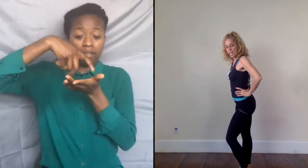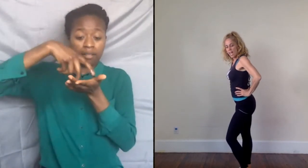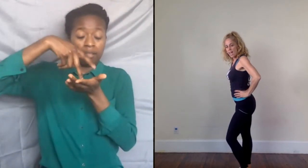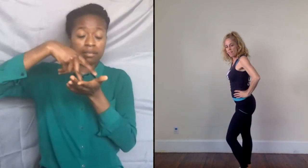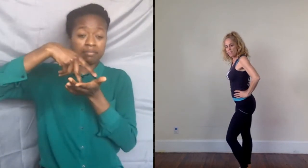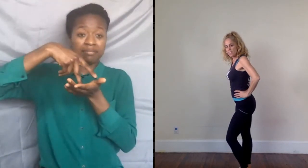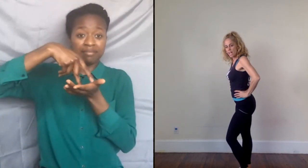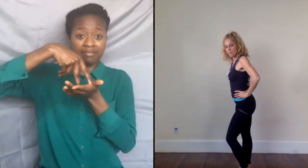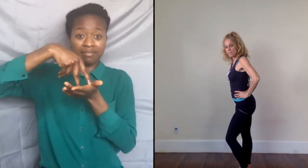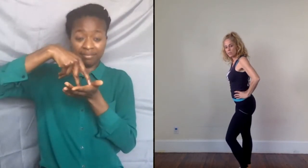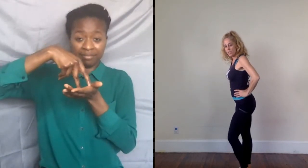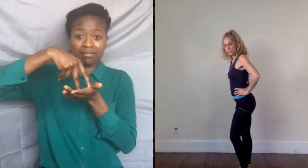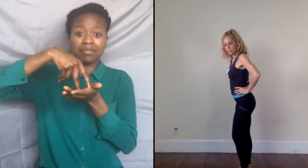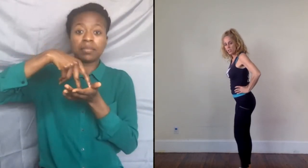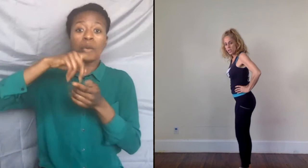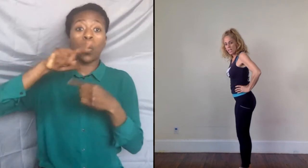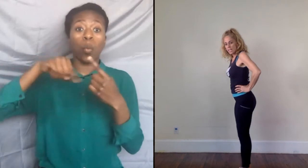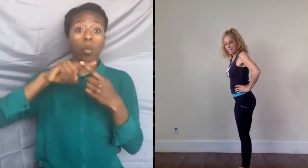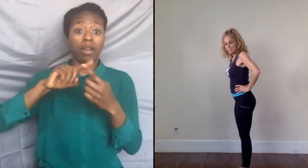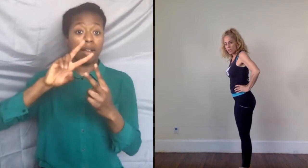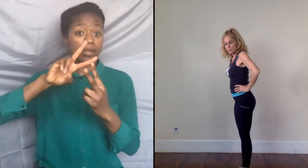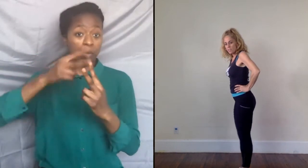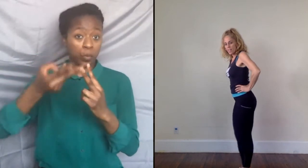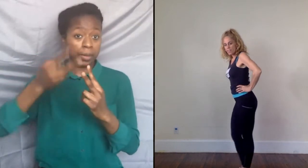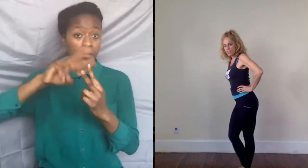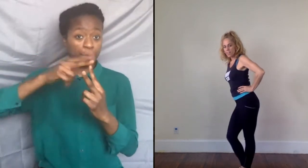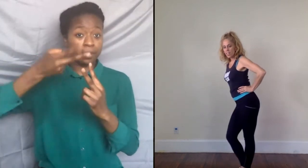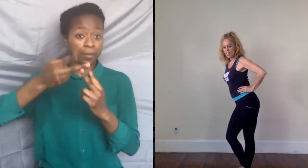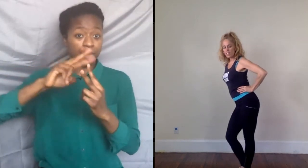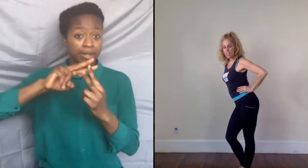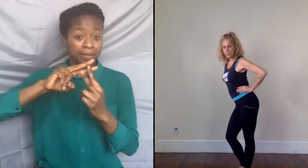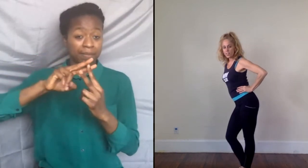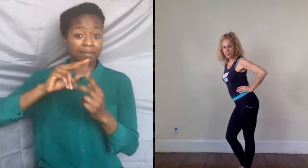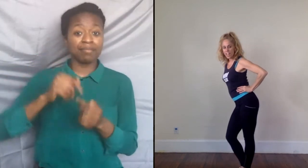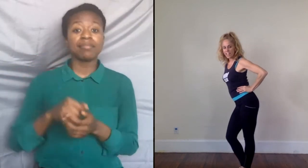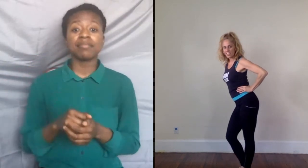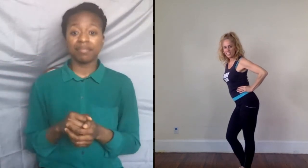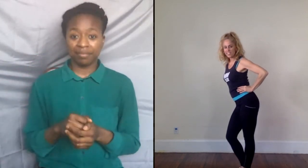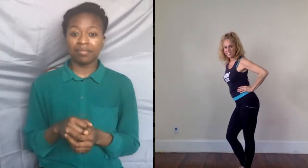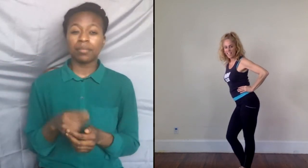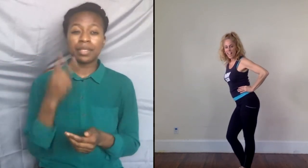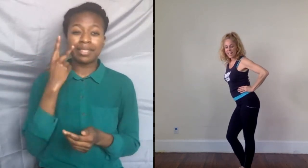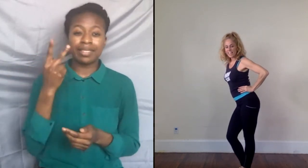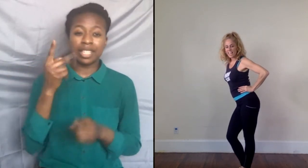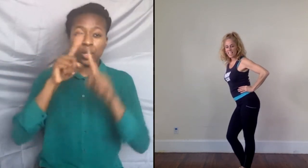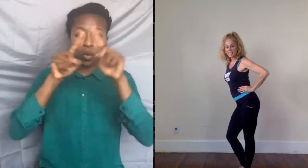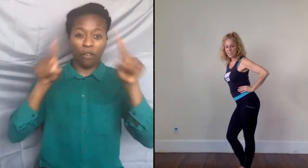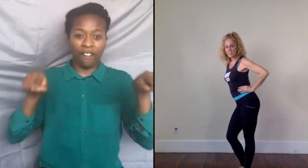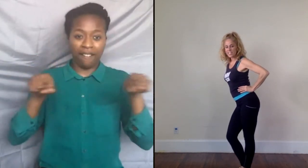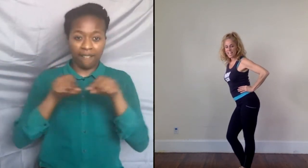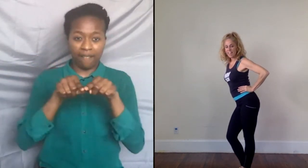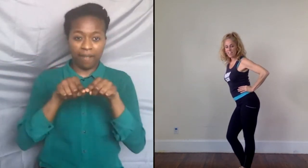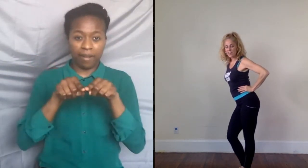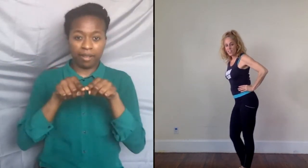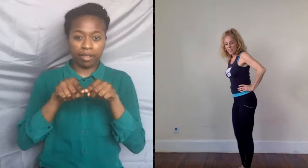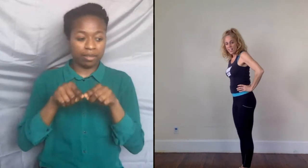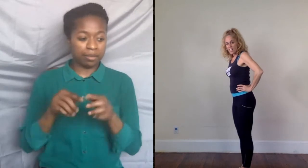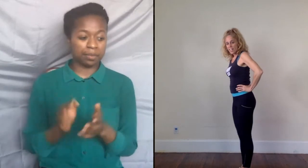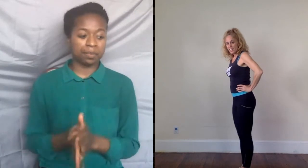straight. Every time I switch, legs come together, the other triangle. Legs come